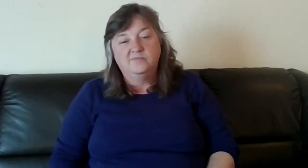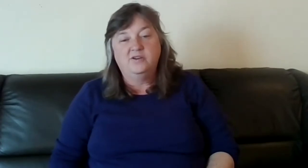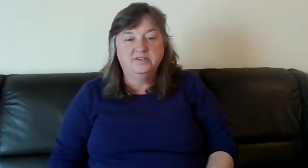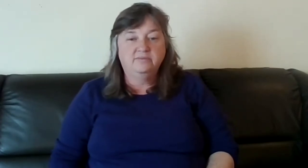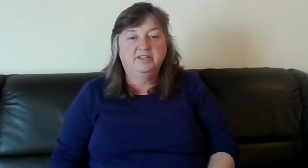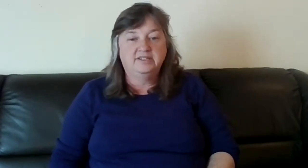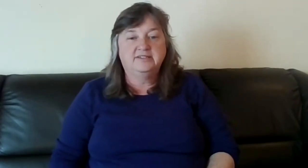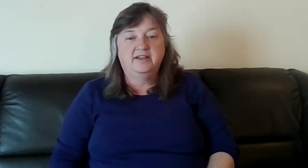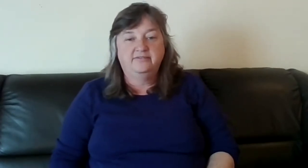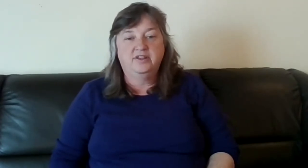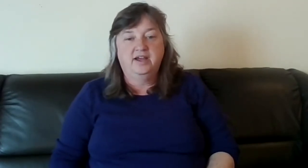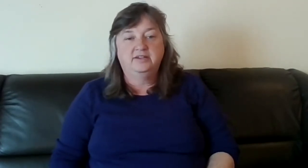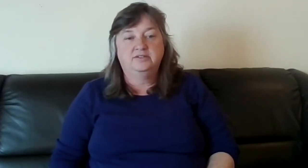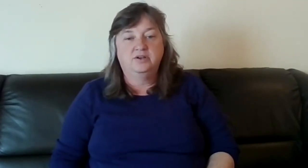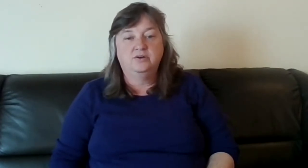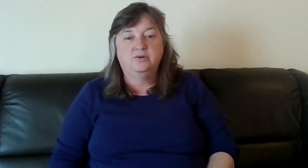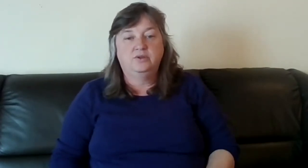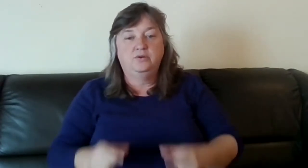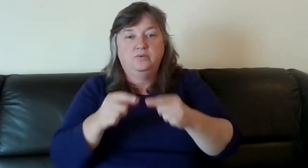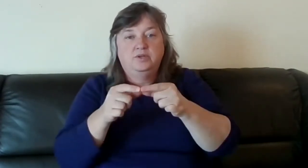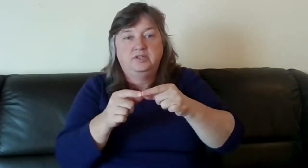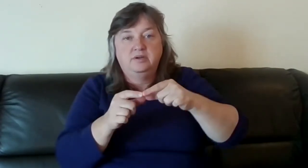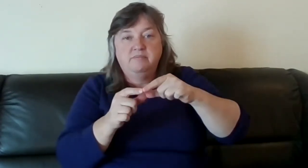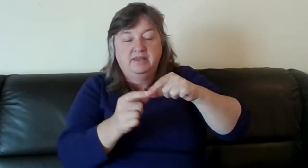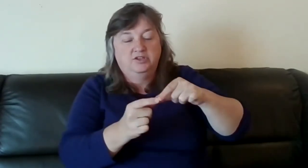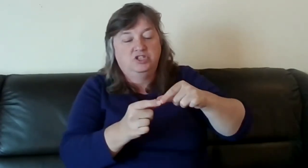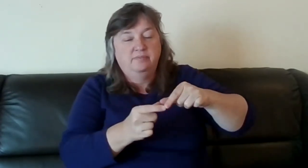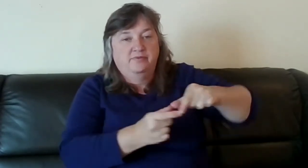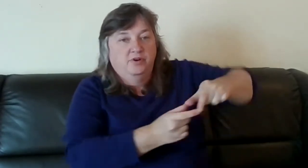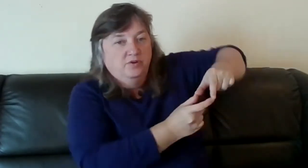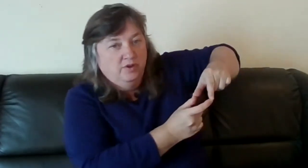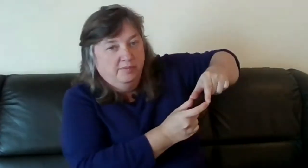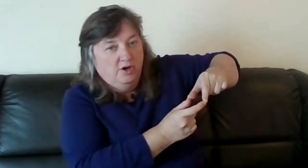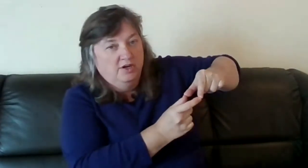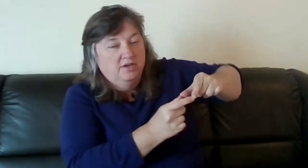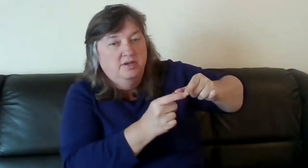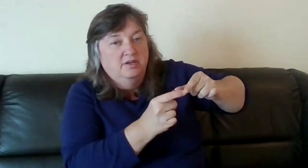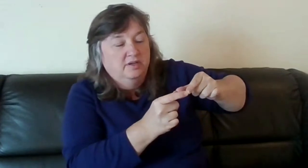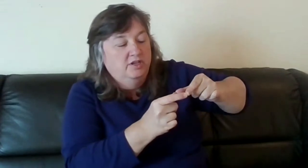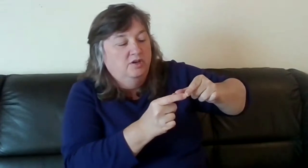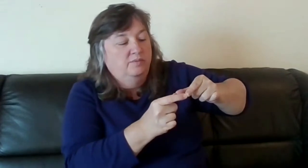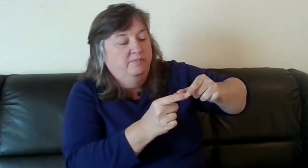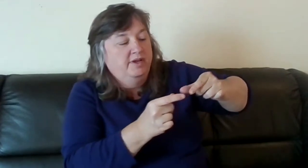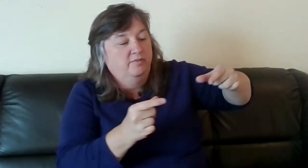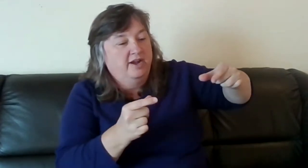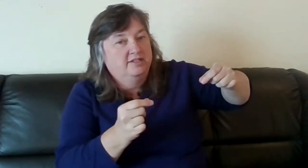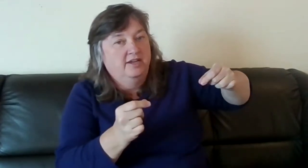There isn't really a sign for that, so you would make the shape of a granola bar, you know, like a